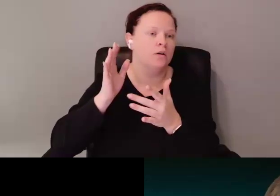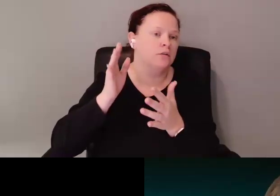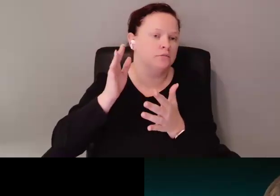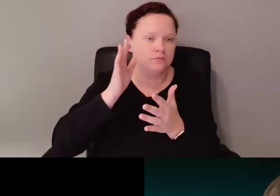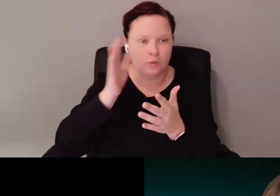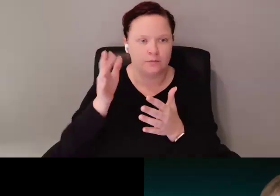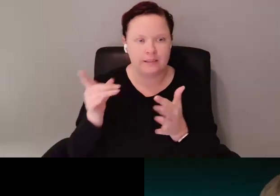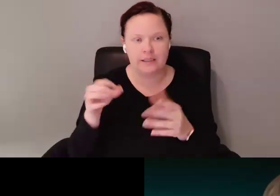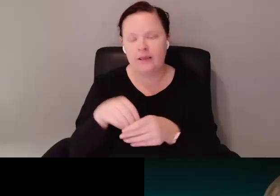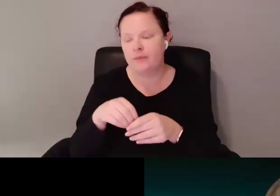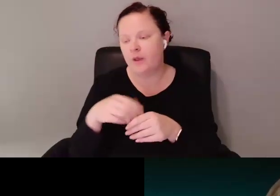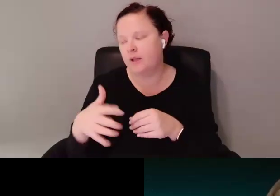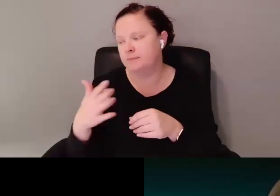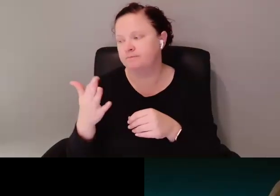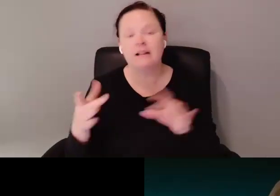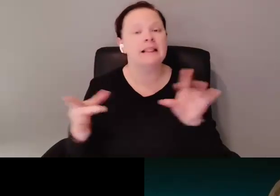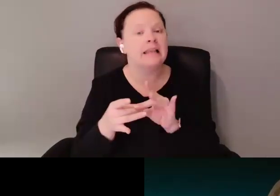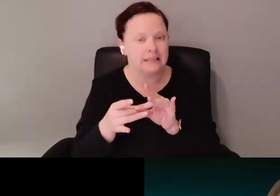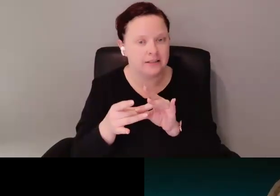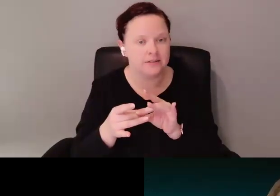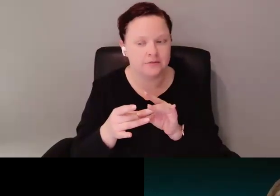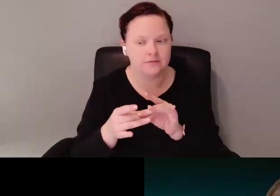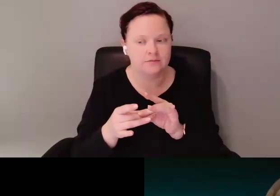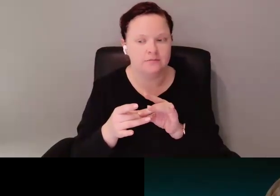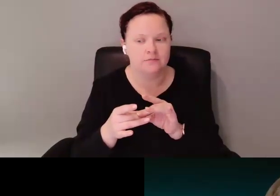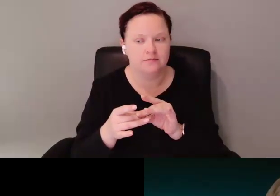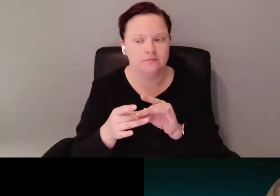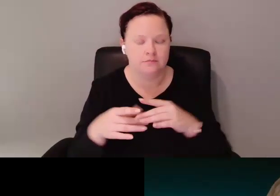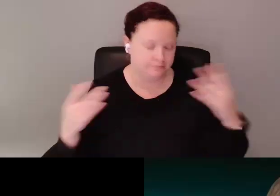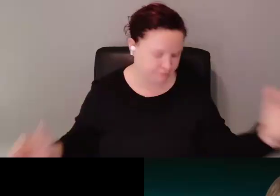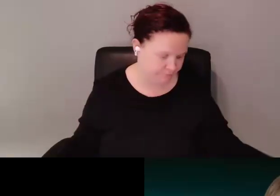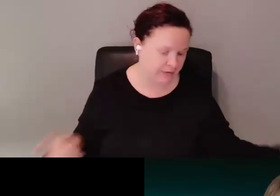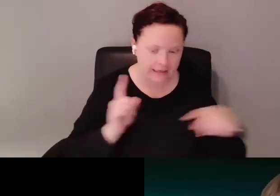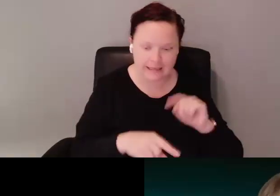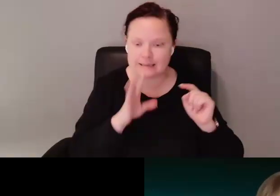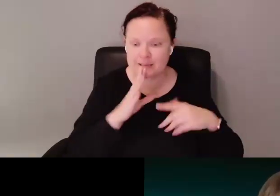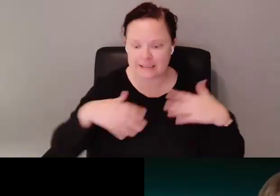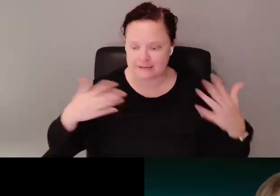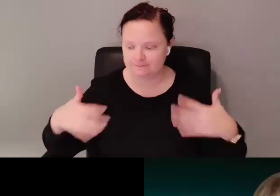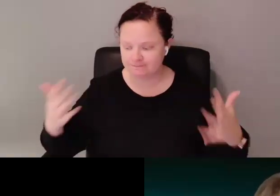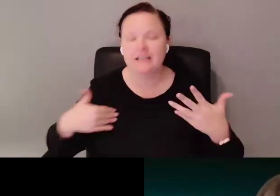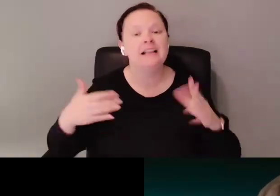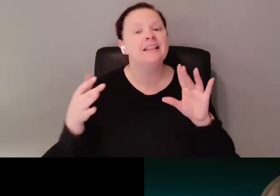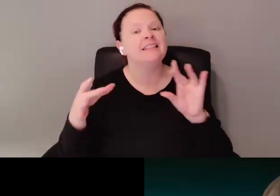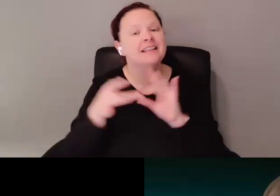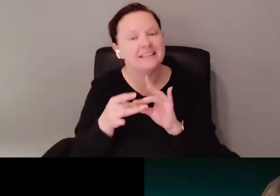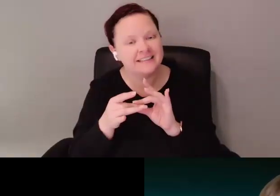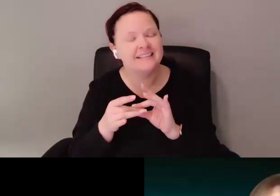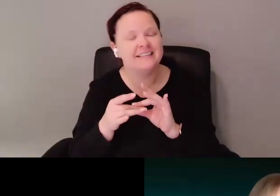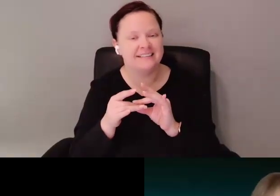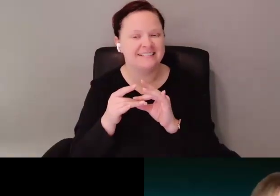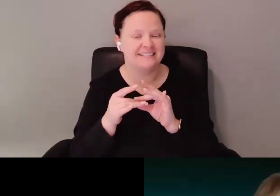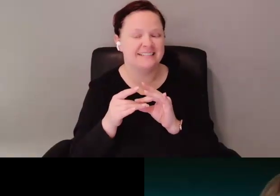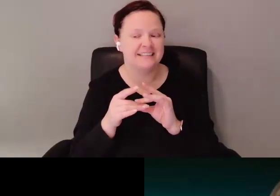in the link to the can't speak the link to the